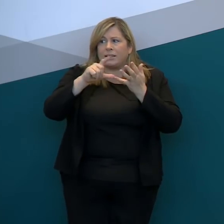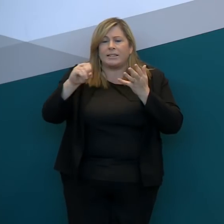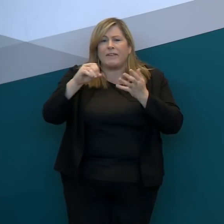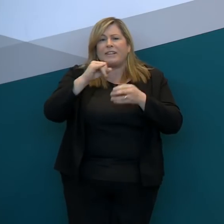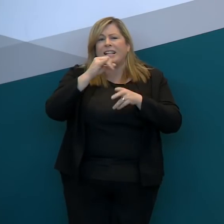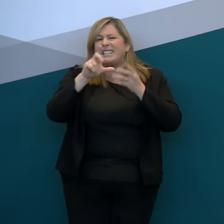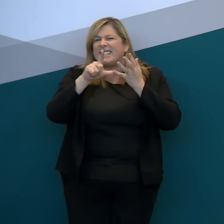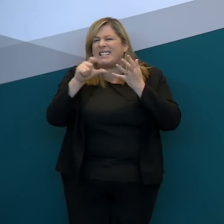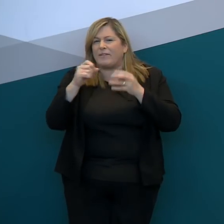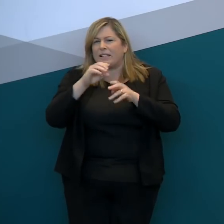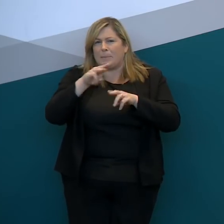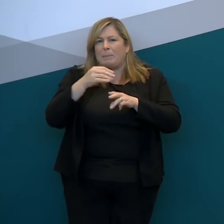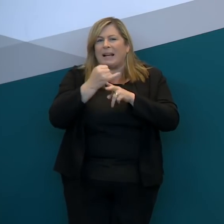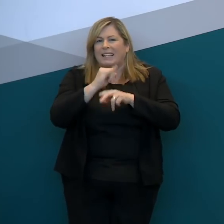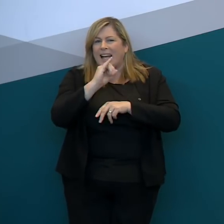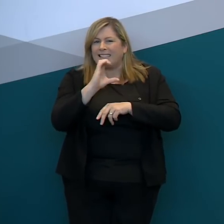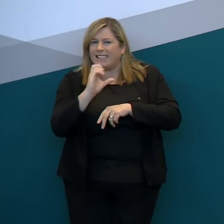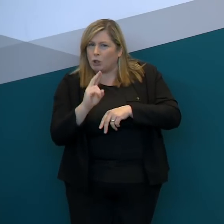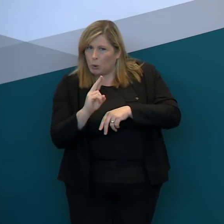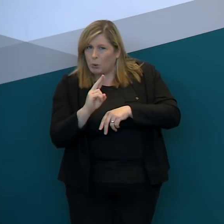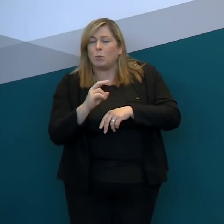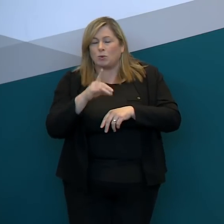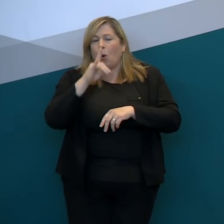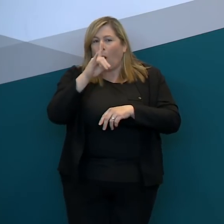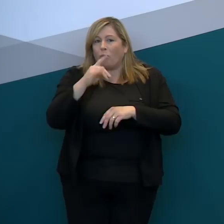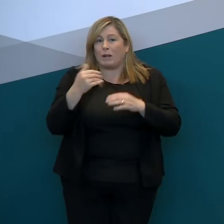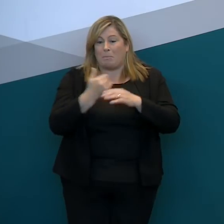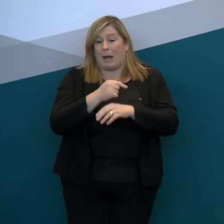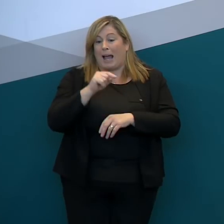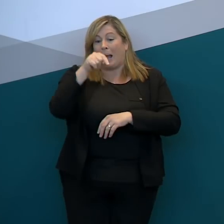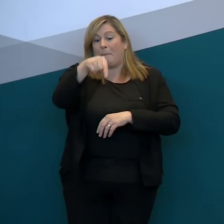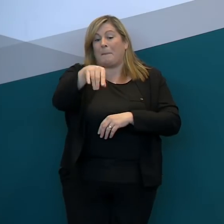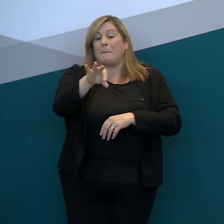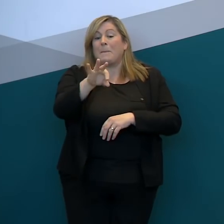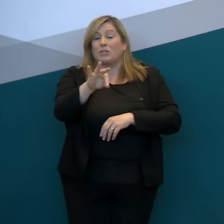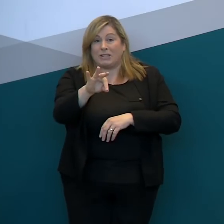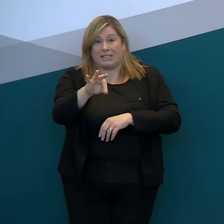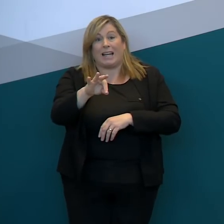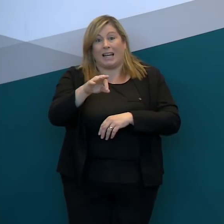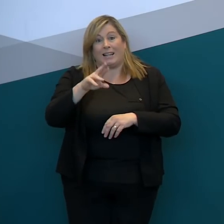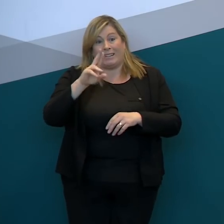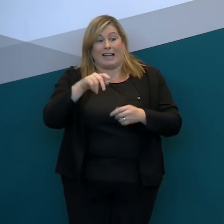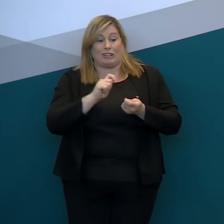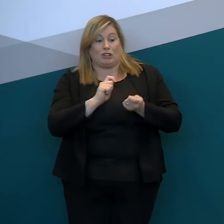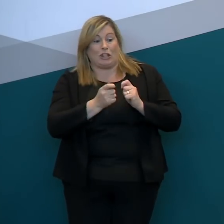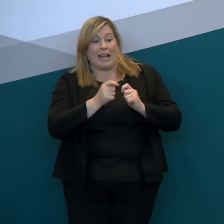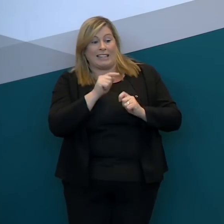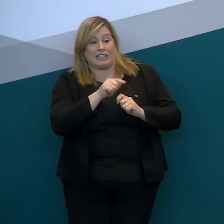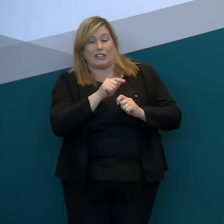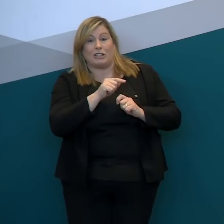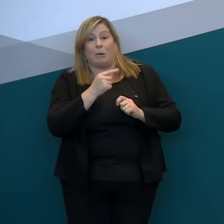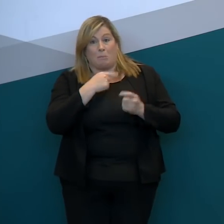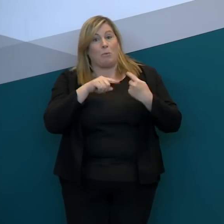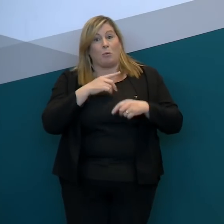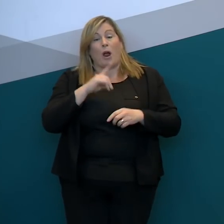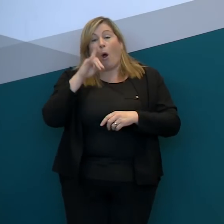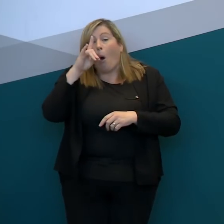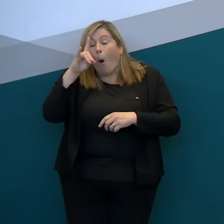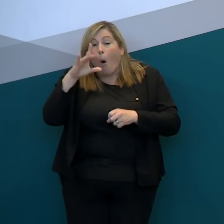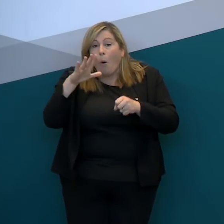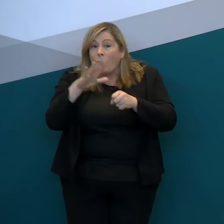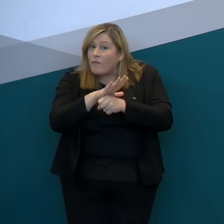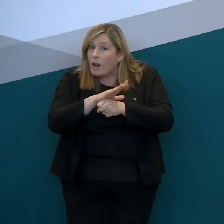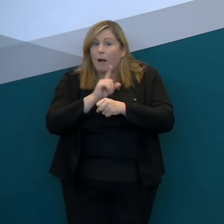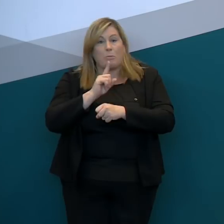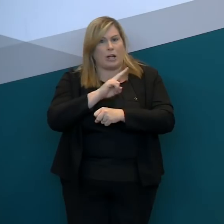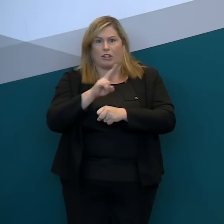make as much progress as we can make between now and next Monday is in fact the day that has been identified. But we're certainly hopeful. But I don't want that to be